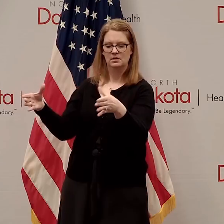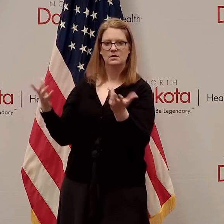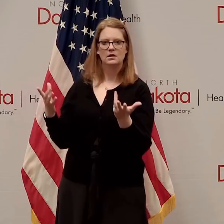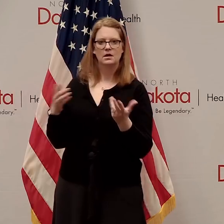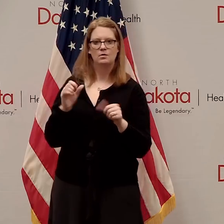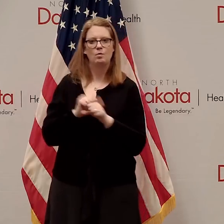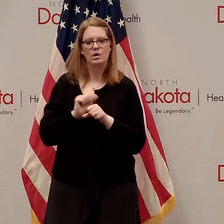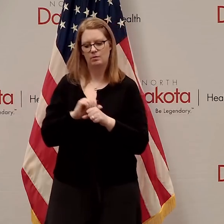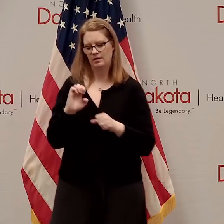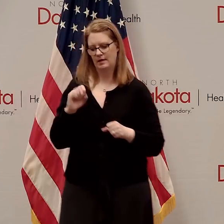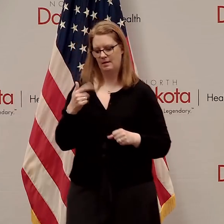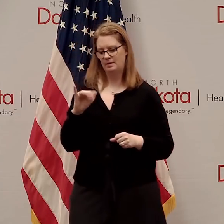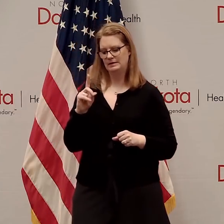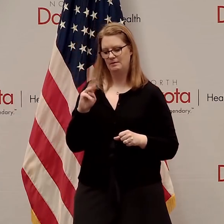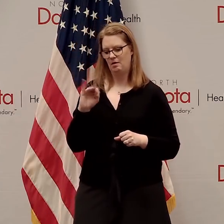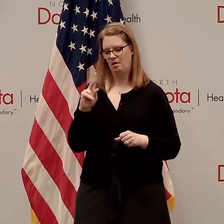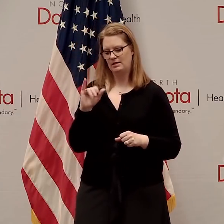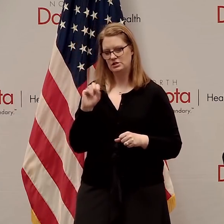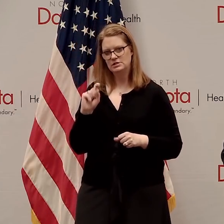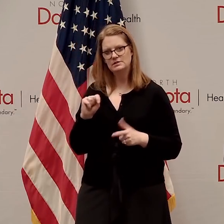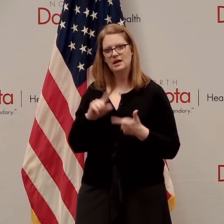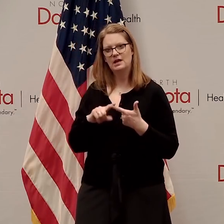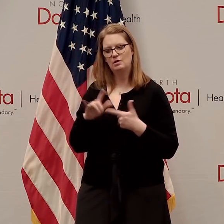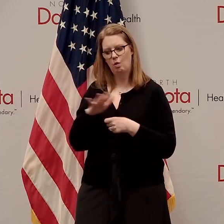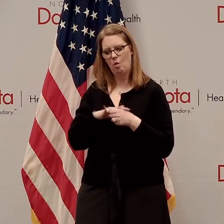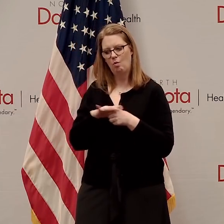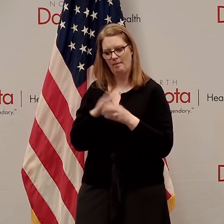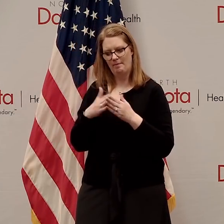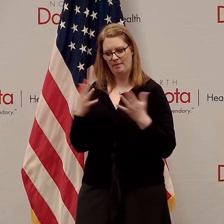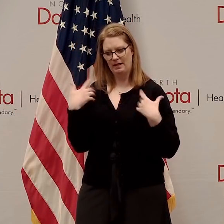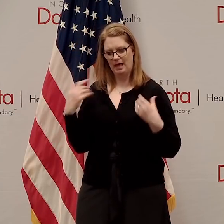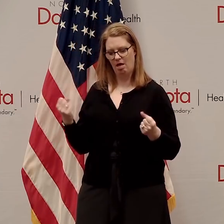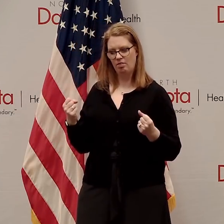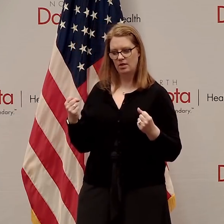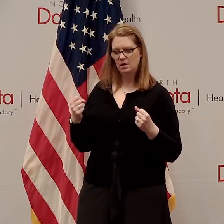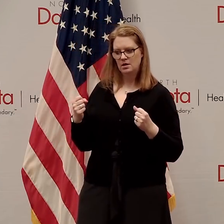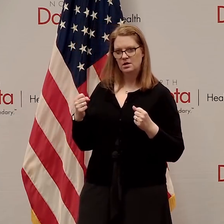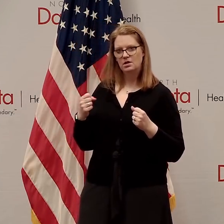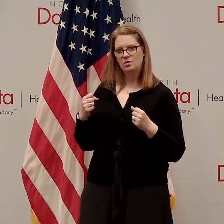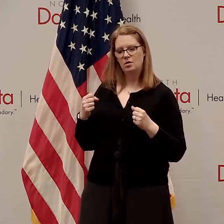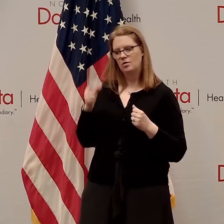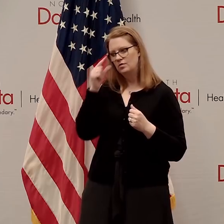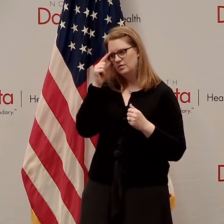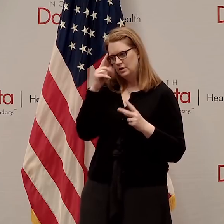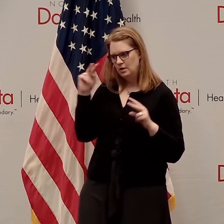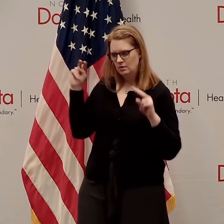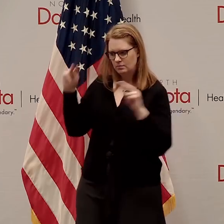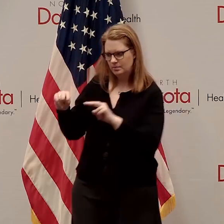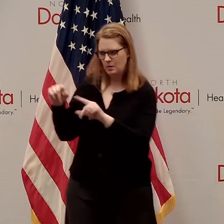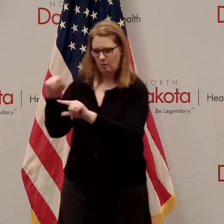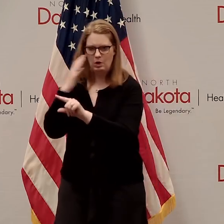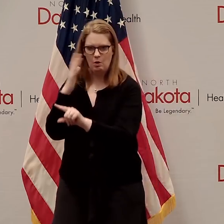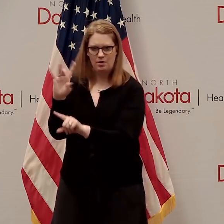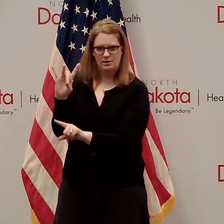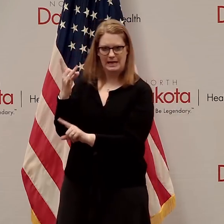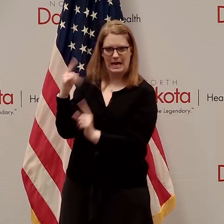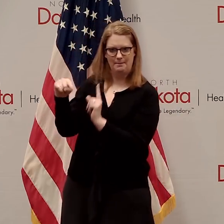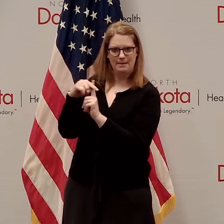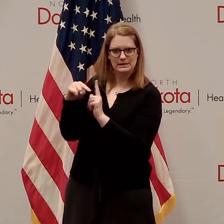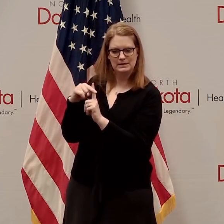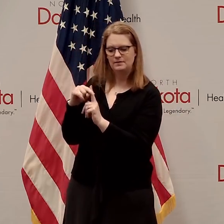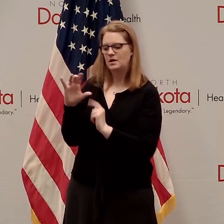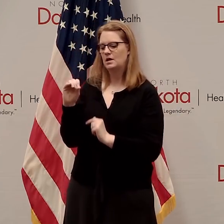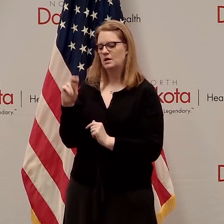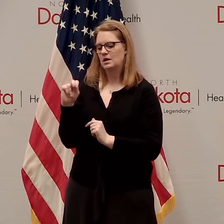with our epidemiologists and local public health is to identify, we know there's 8 positives, and so then we go through the